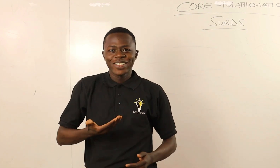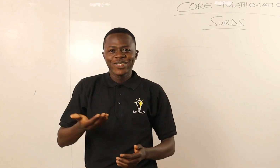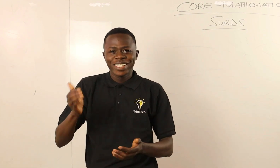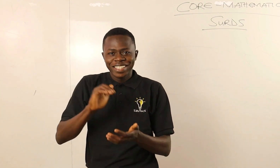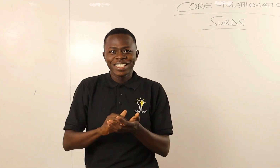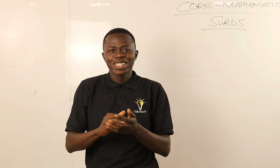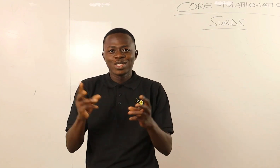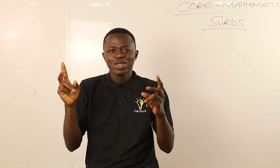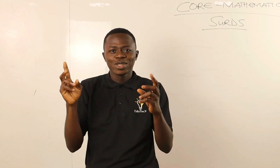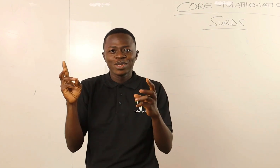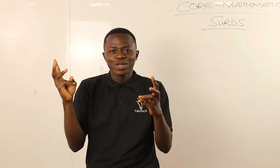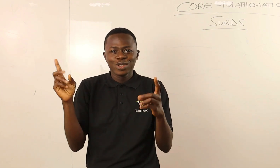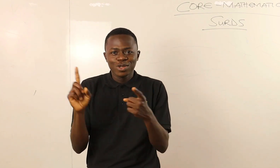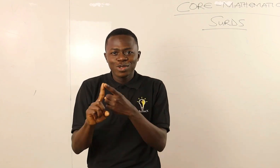welcome once again.